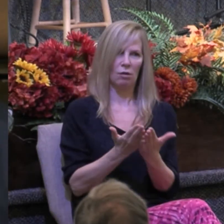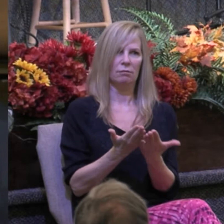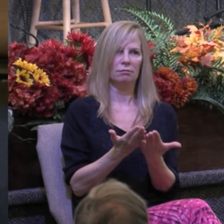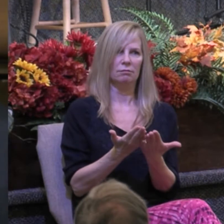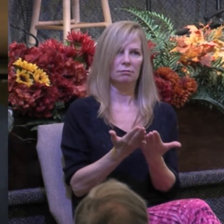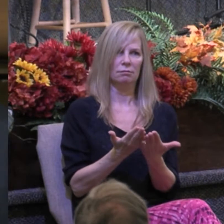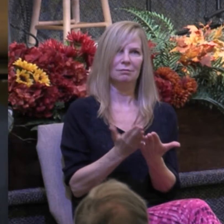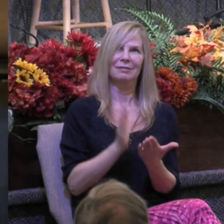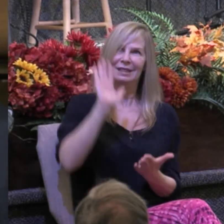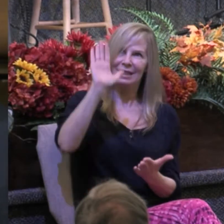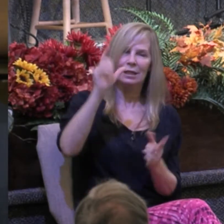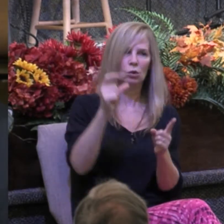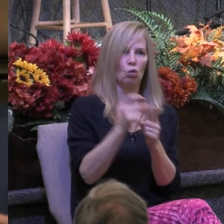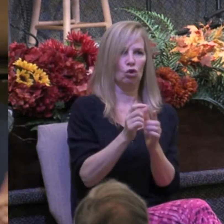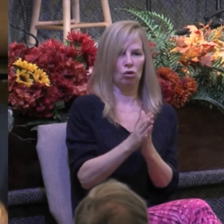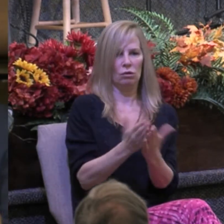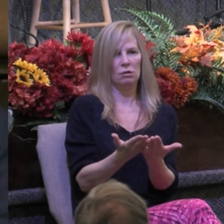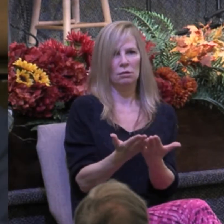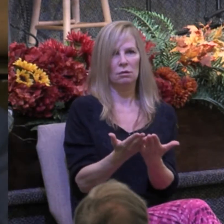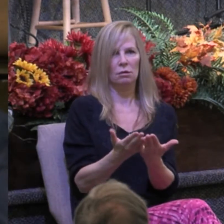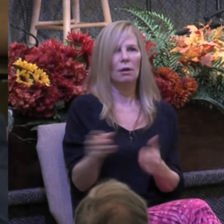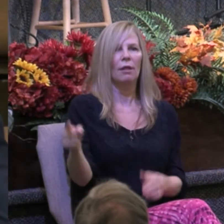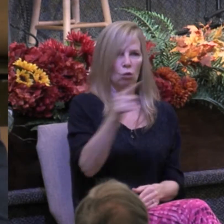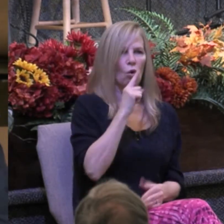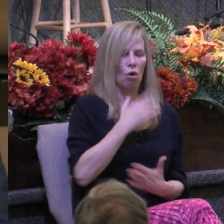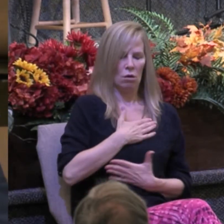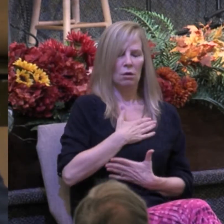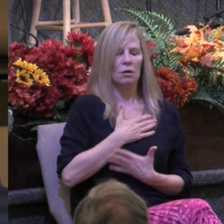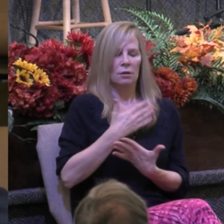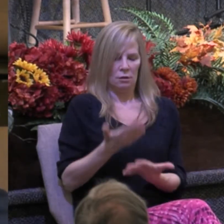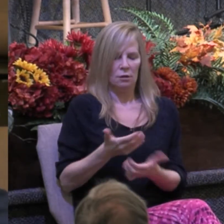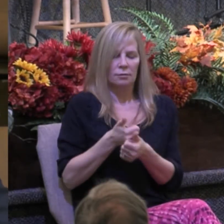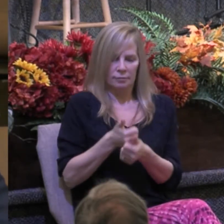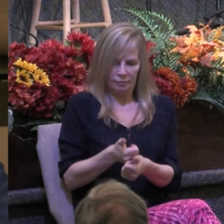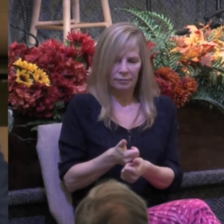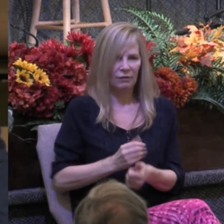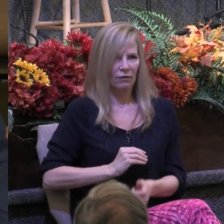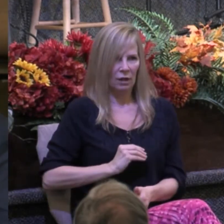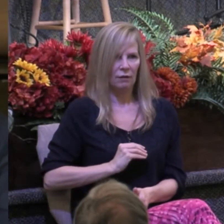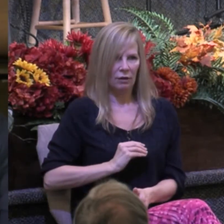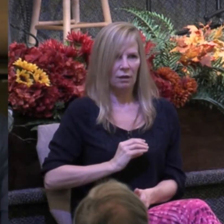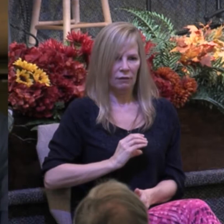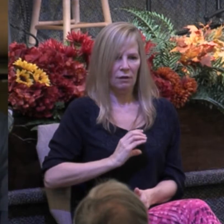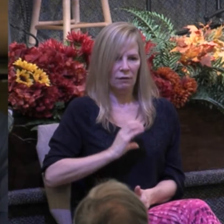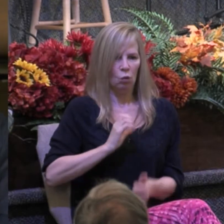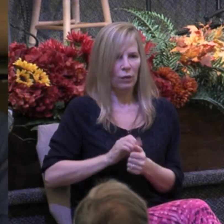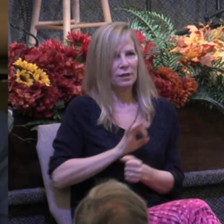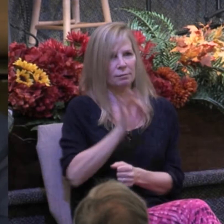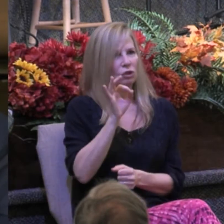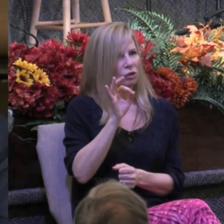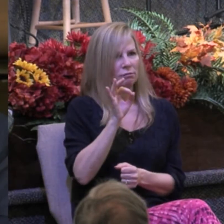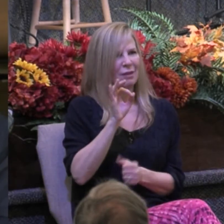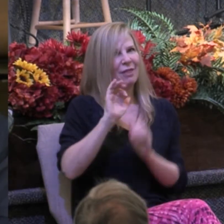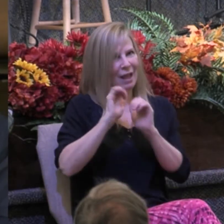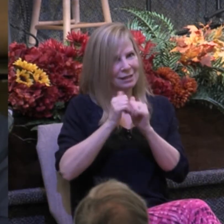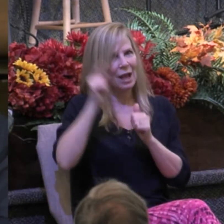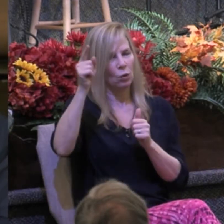God, you are yielding and being filled with the Spirit. That's how He controls